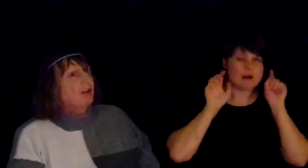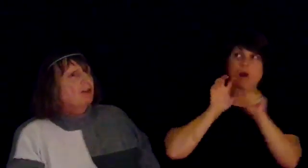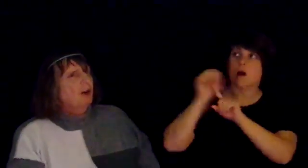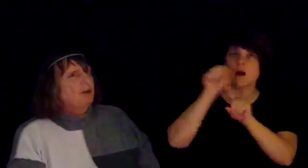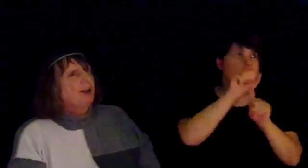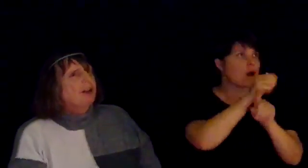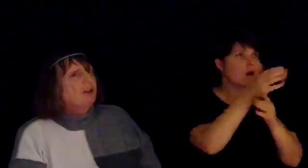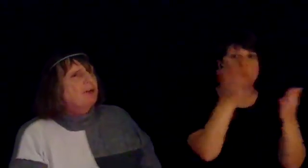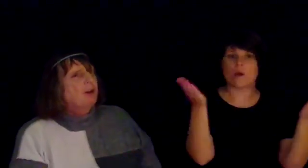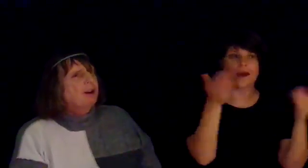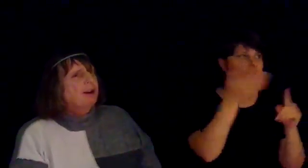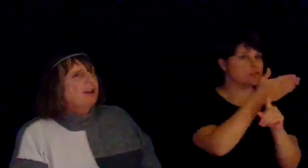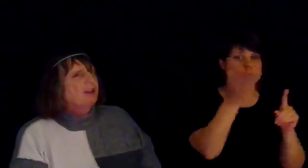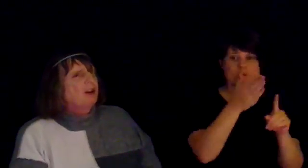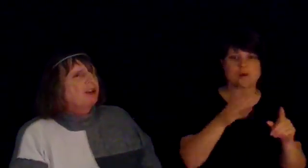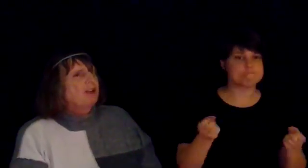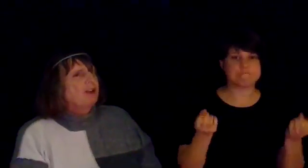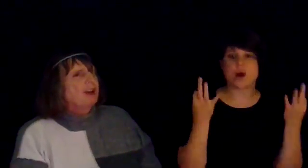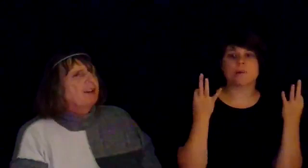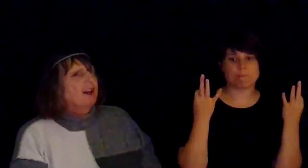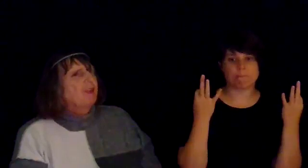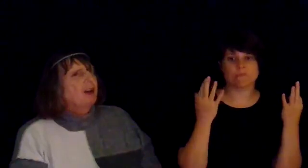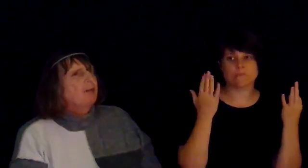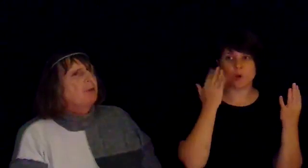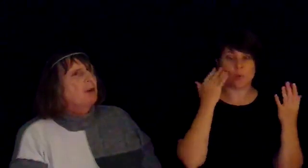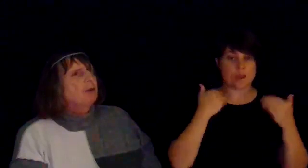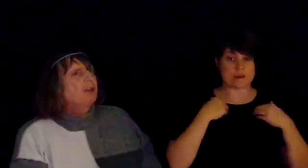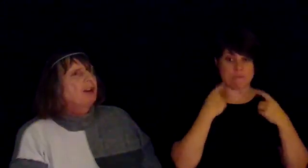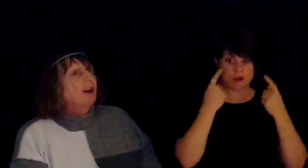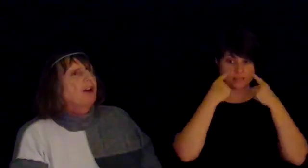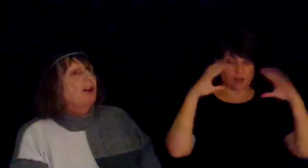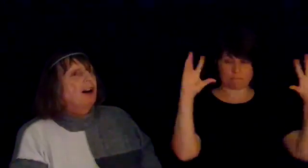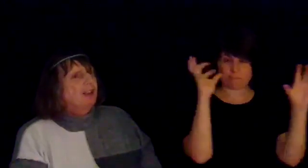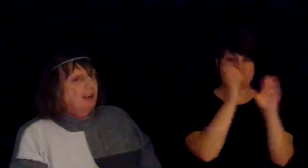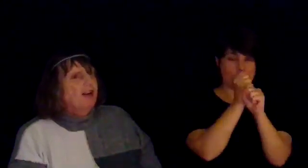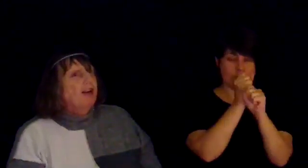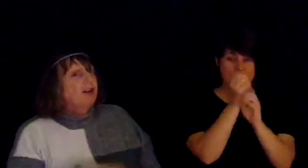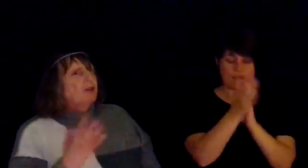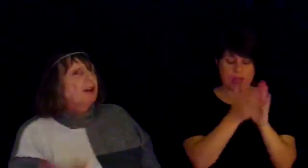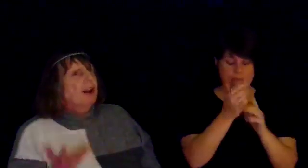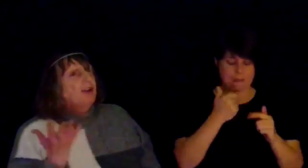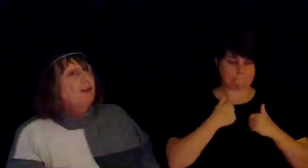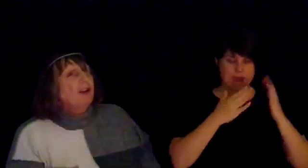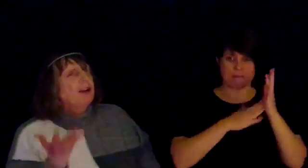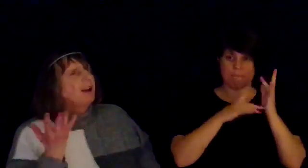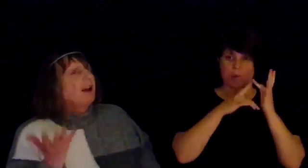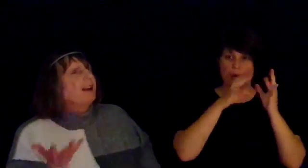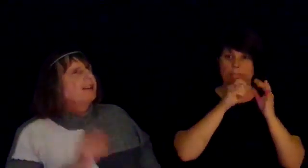sounds are coming from. So as my sight deteriorated, that made my mobility a lot harder. So it